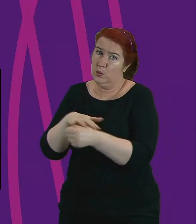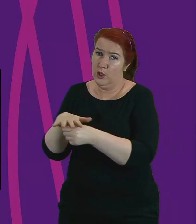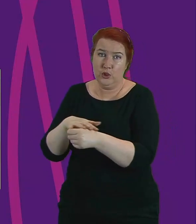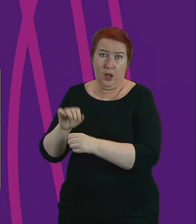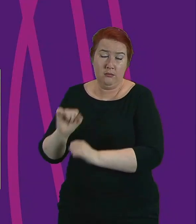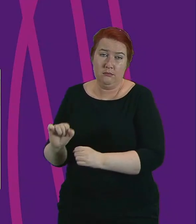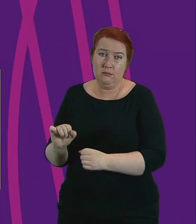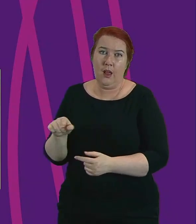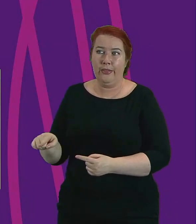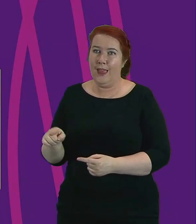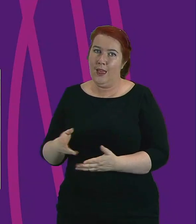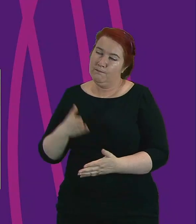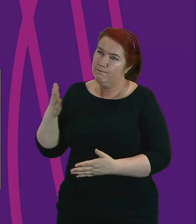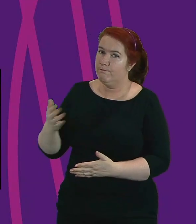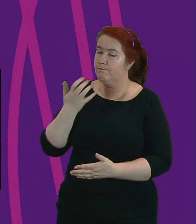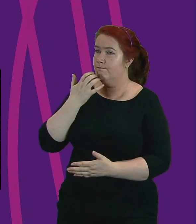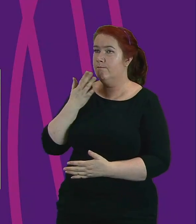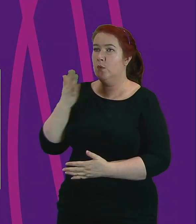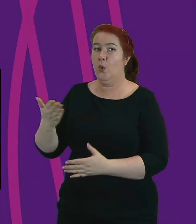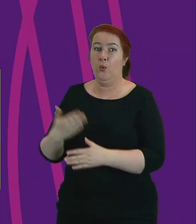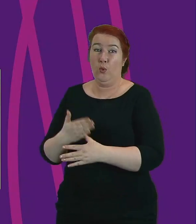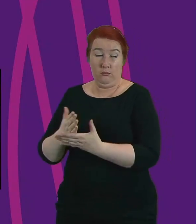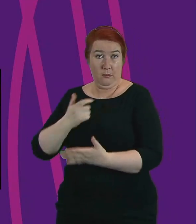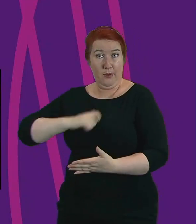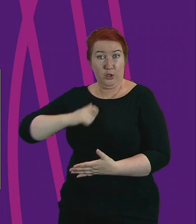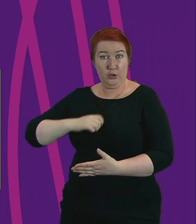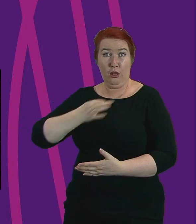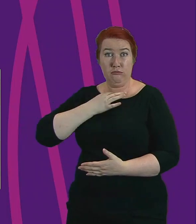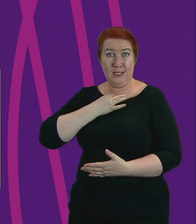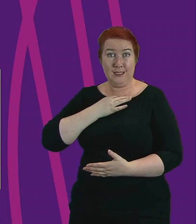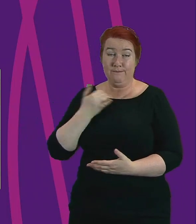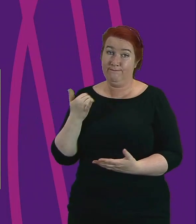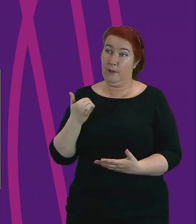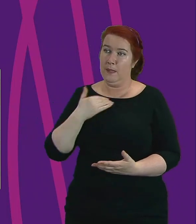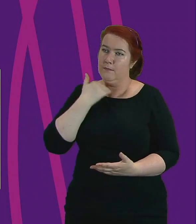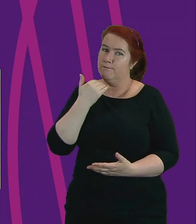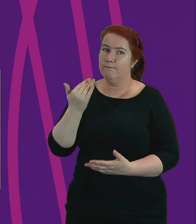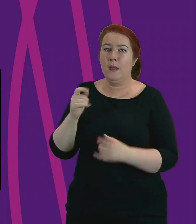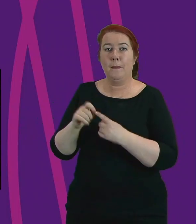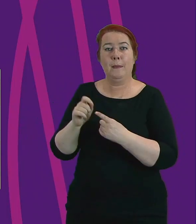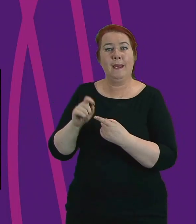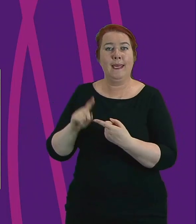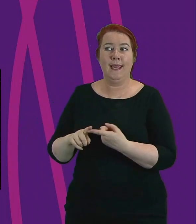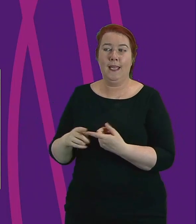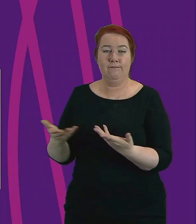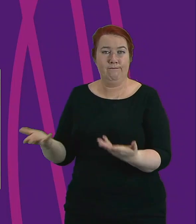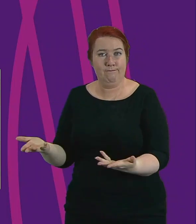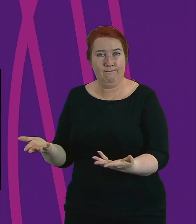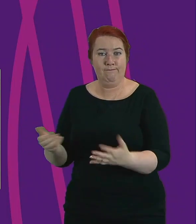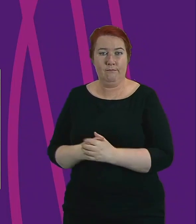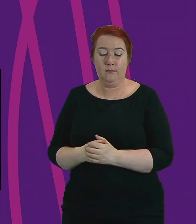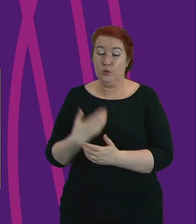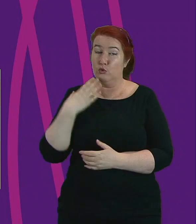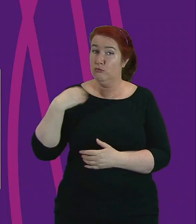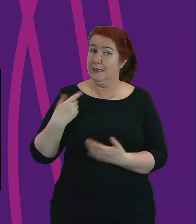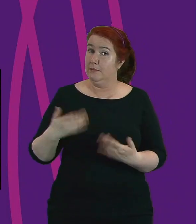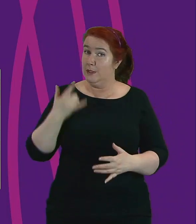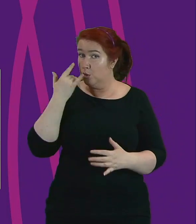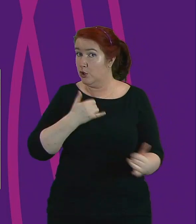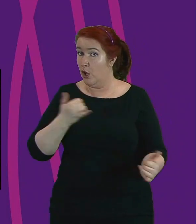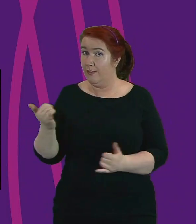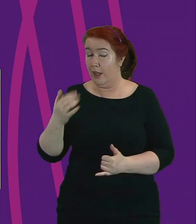great personal risk, due in part to inadequate stockpiling of PPE. A recent survey by the Royal College of